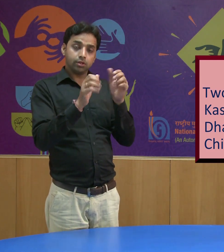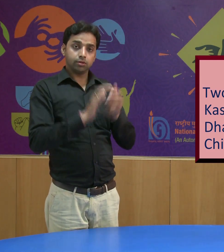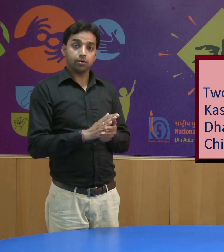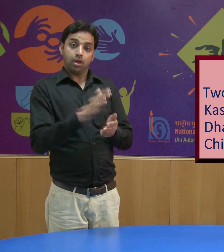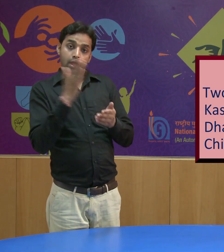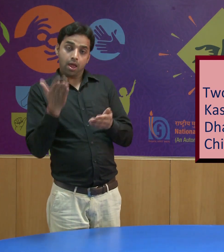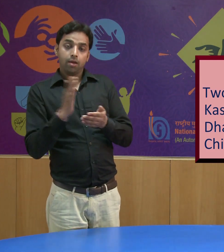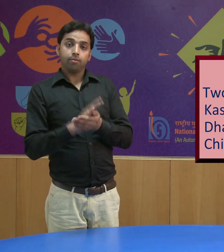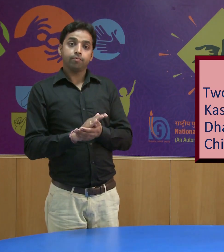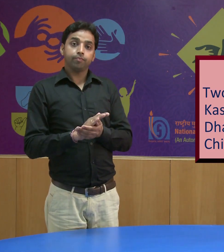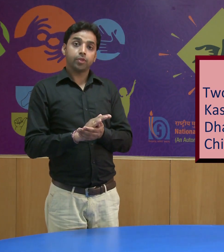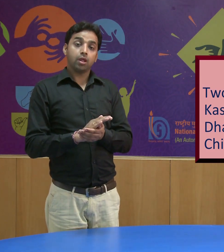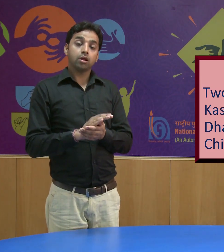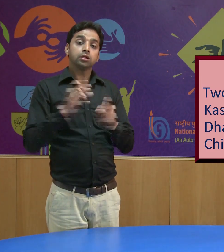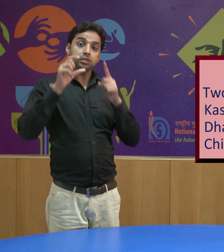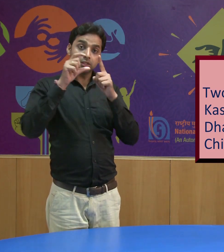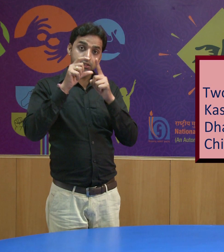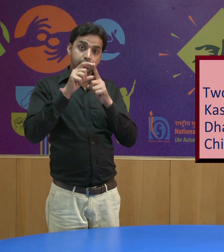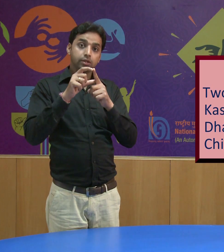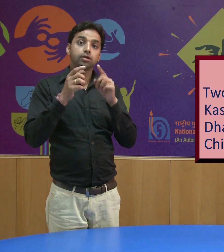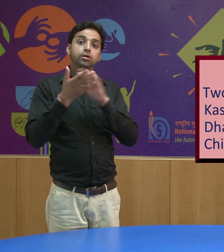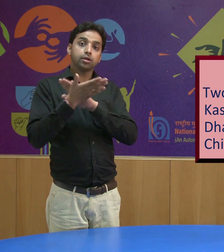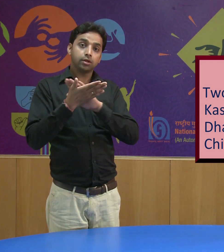and Dharmarakshita